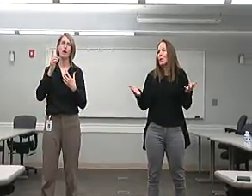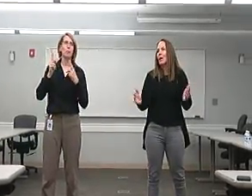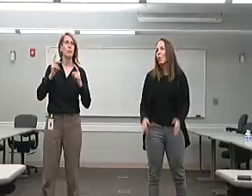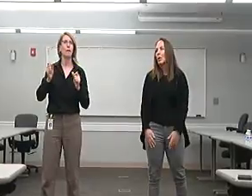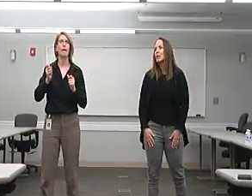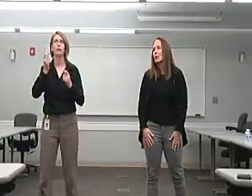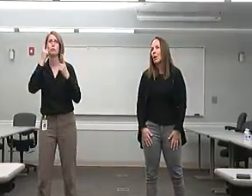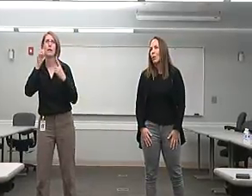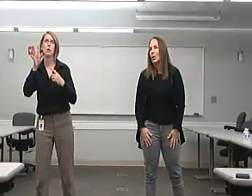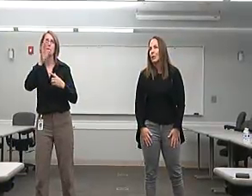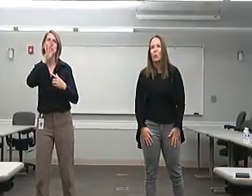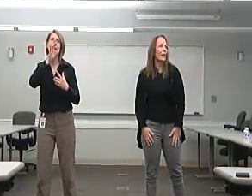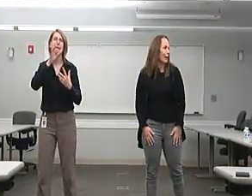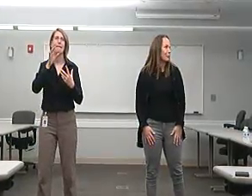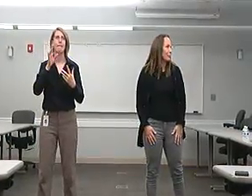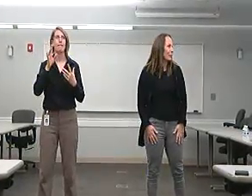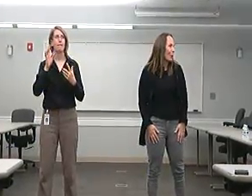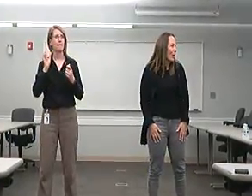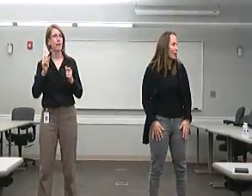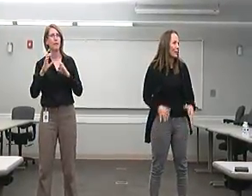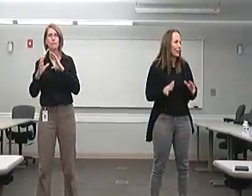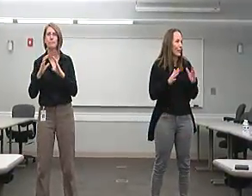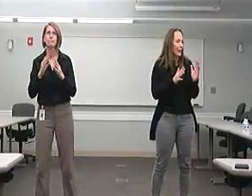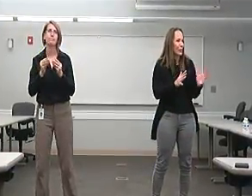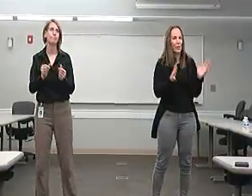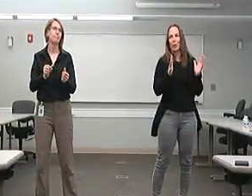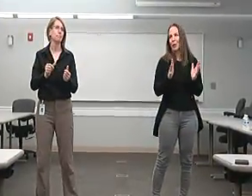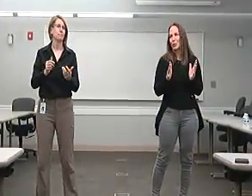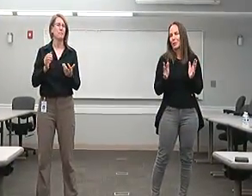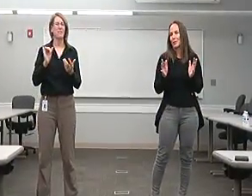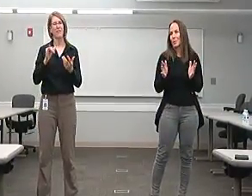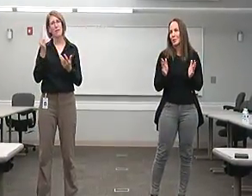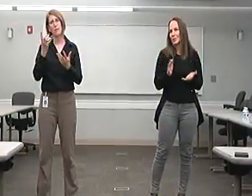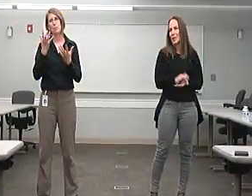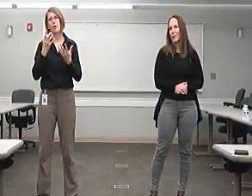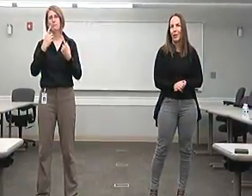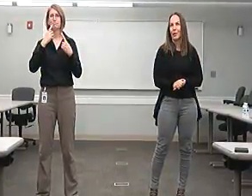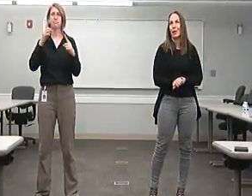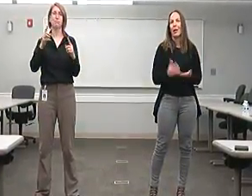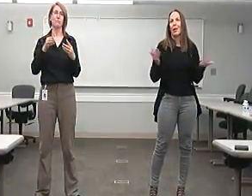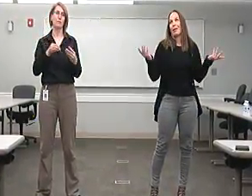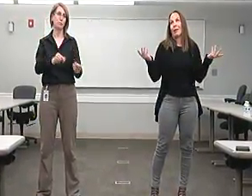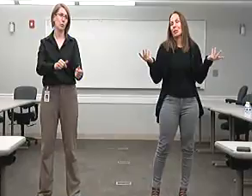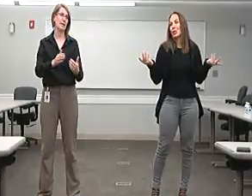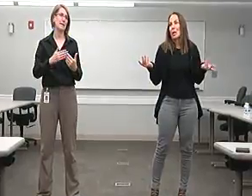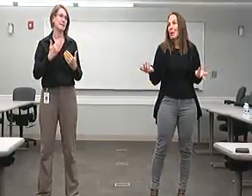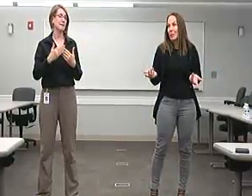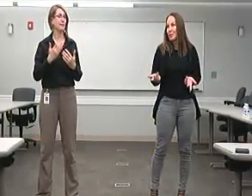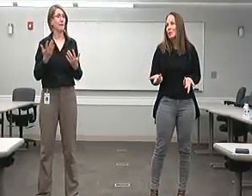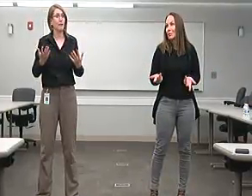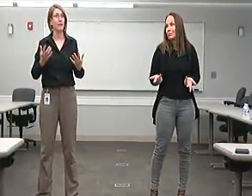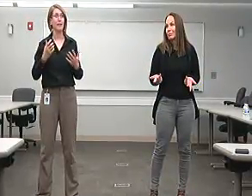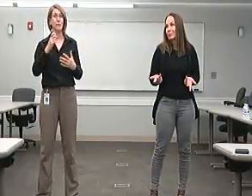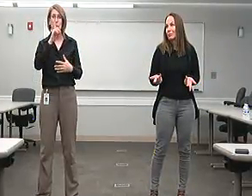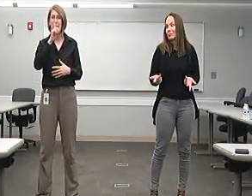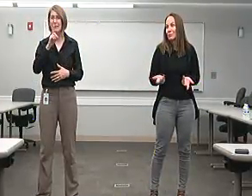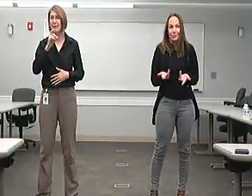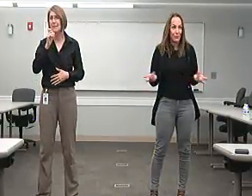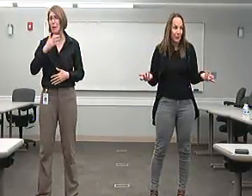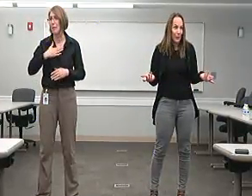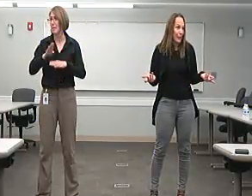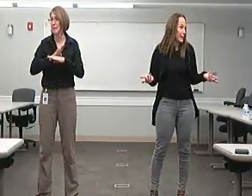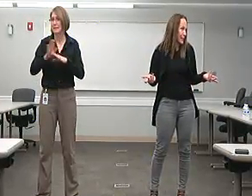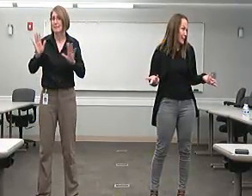want it to work out. I want those interactions to be successful, and it's just not my business. Leah is